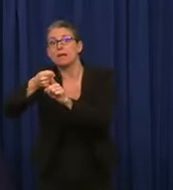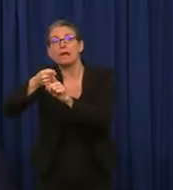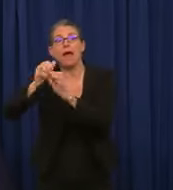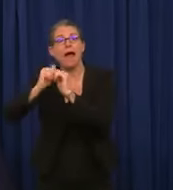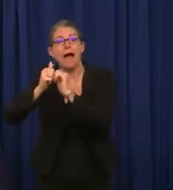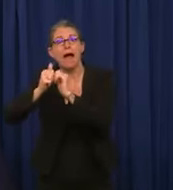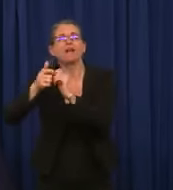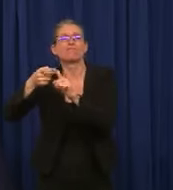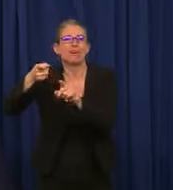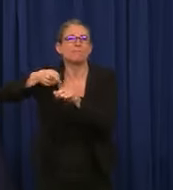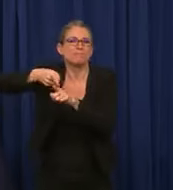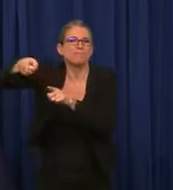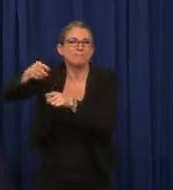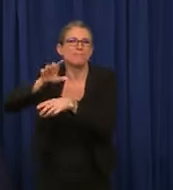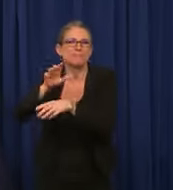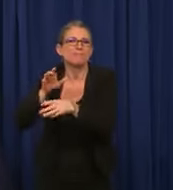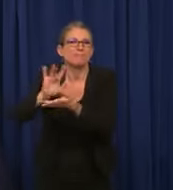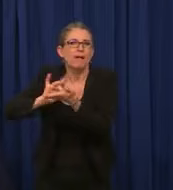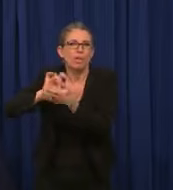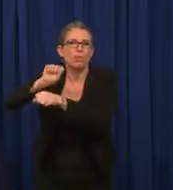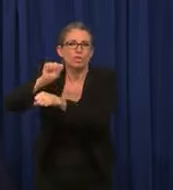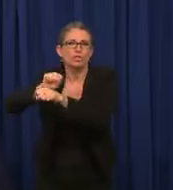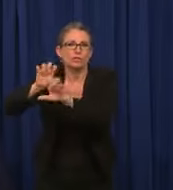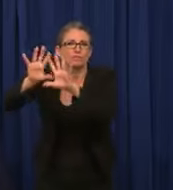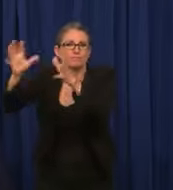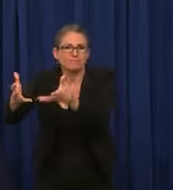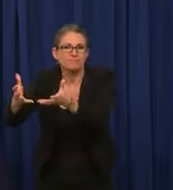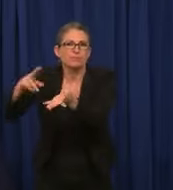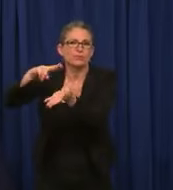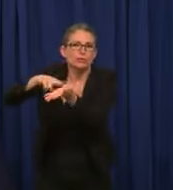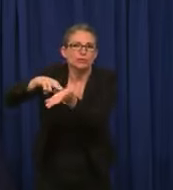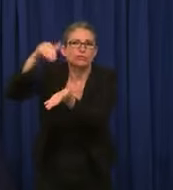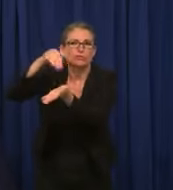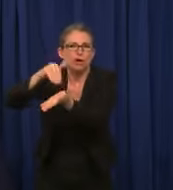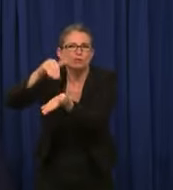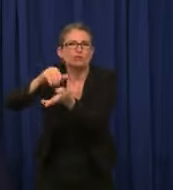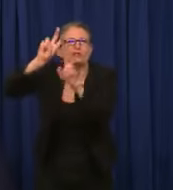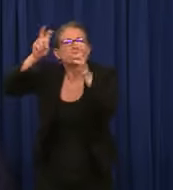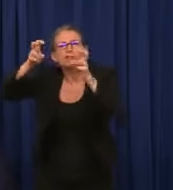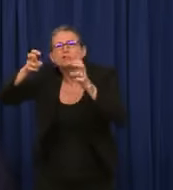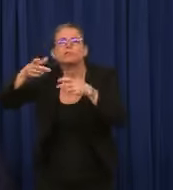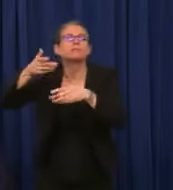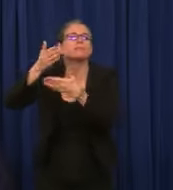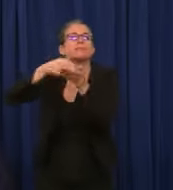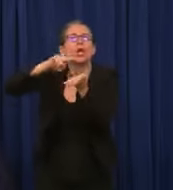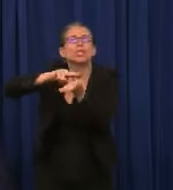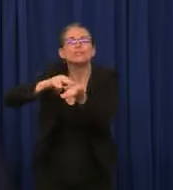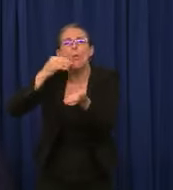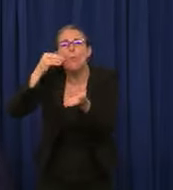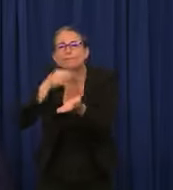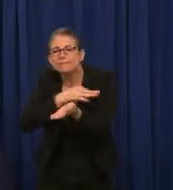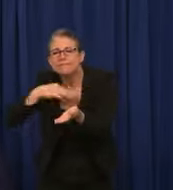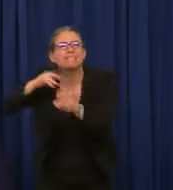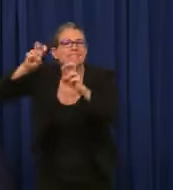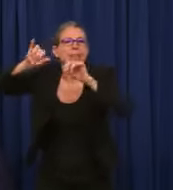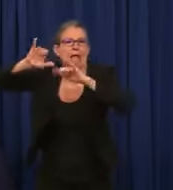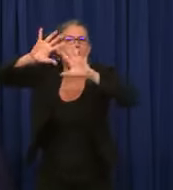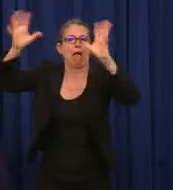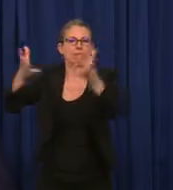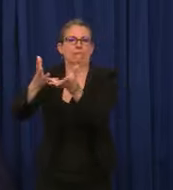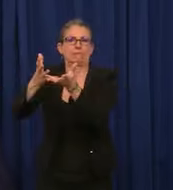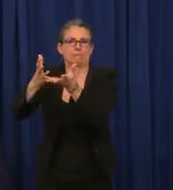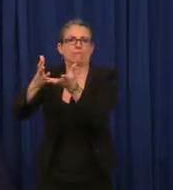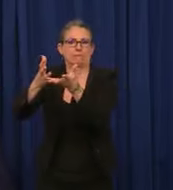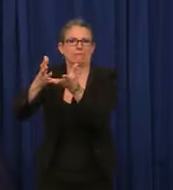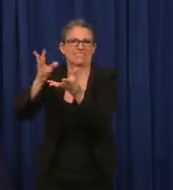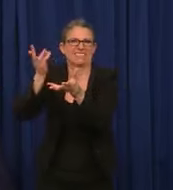And as of right now, there are no new counties in which community transmission has been detected, although our